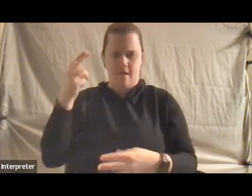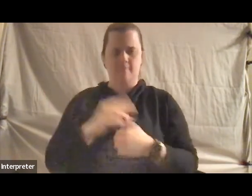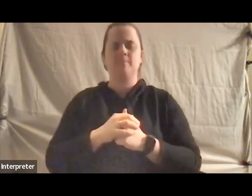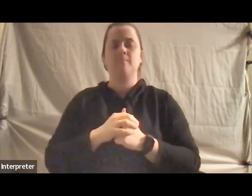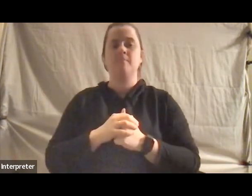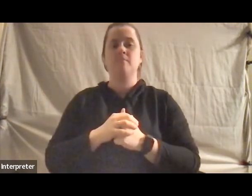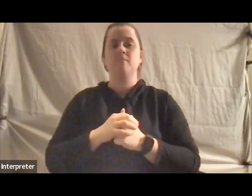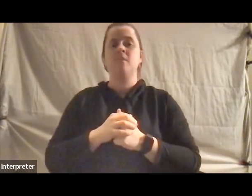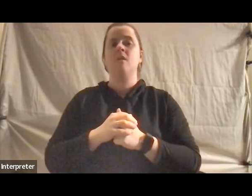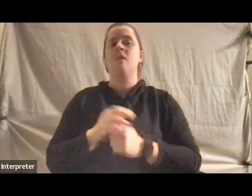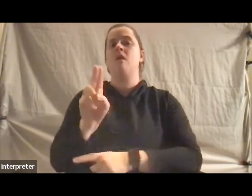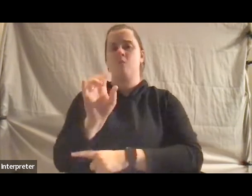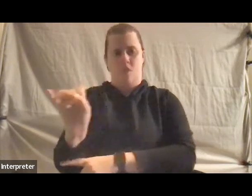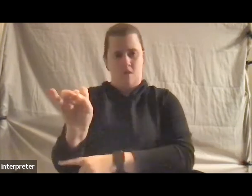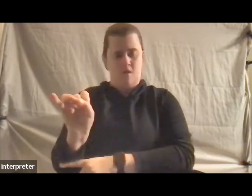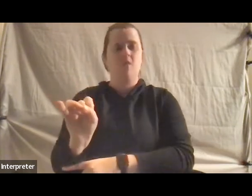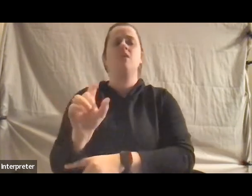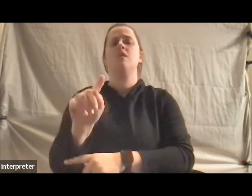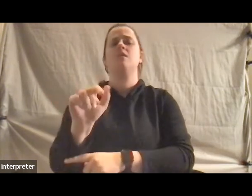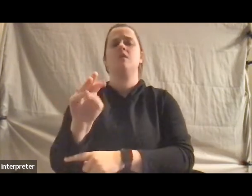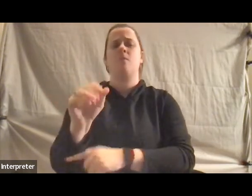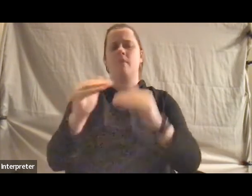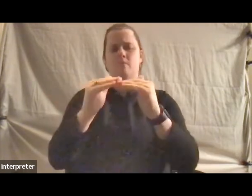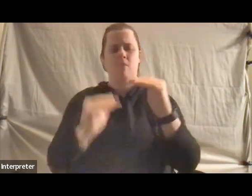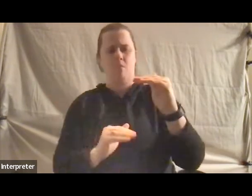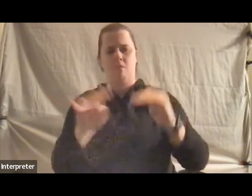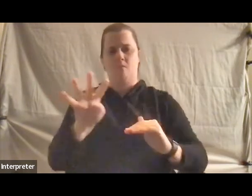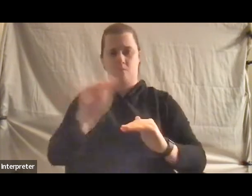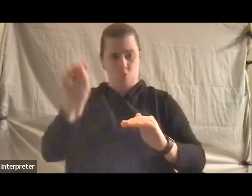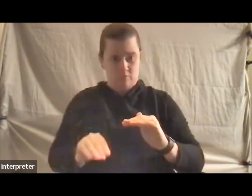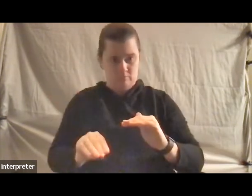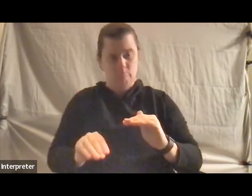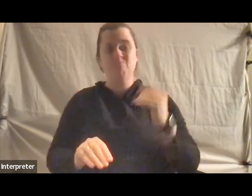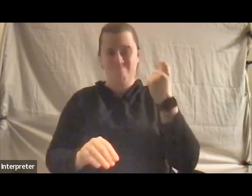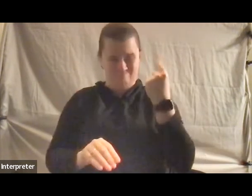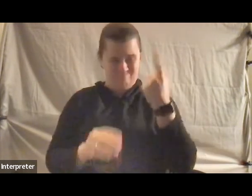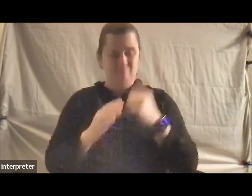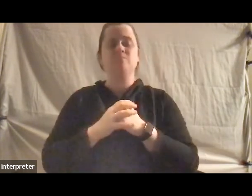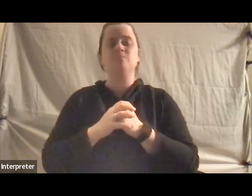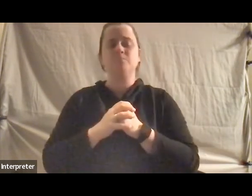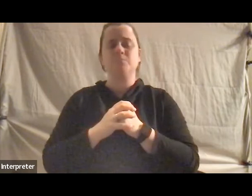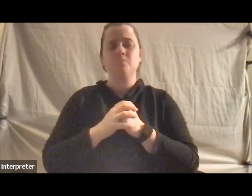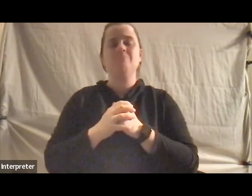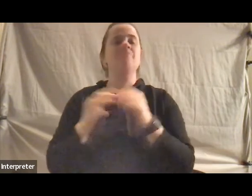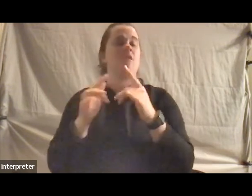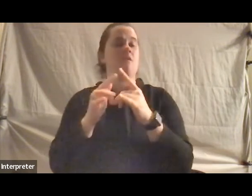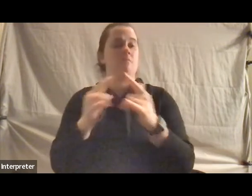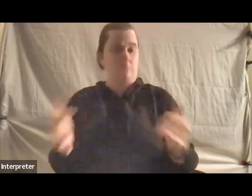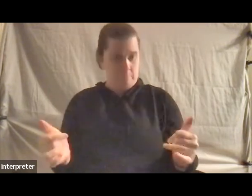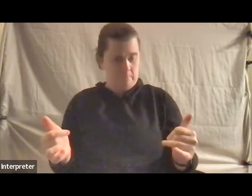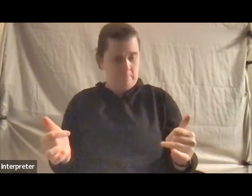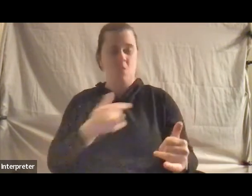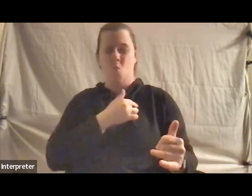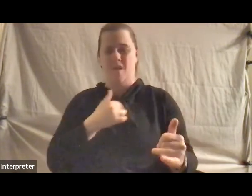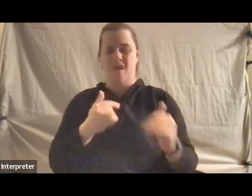Tacoma continues to hover around a low 4%, you might be surprised to know that at the same time, we have